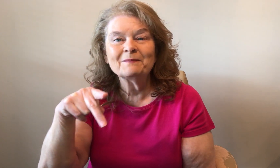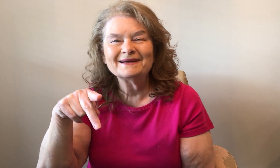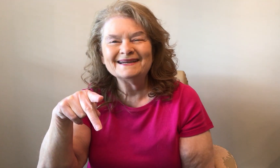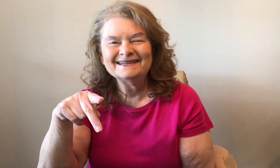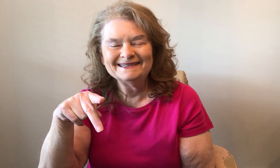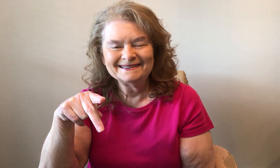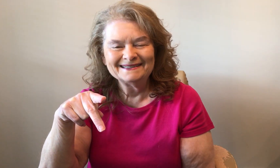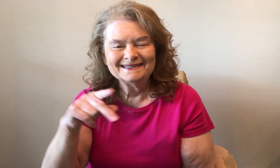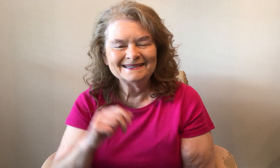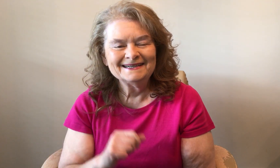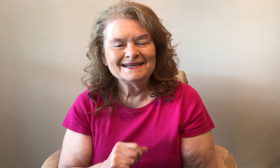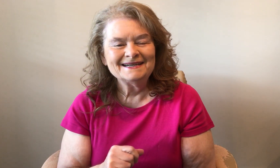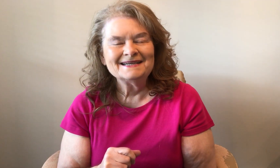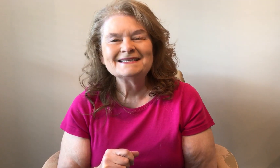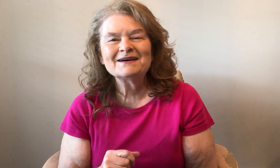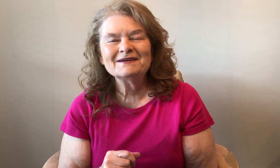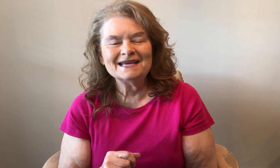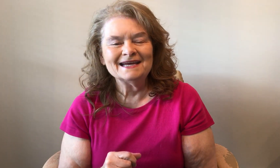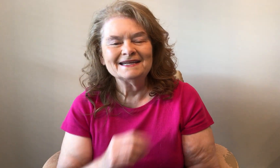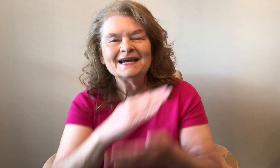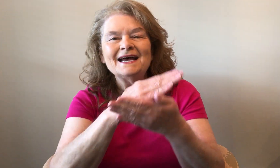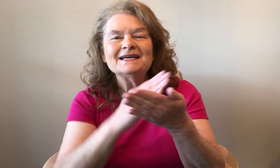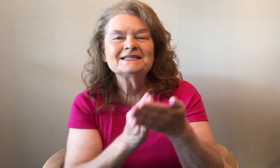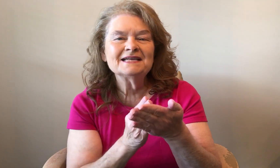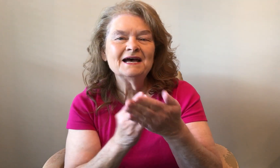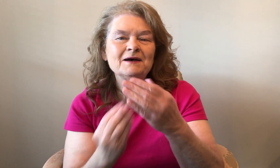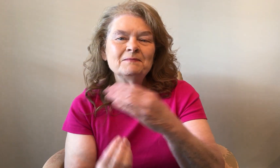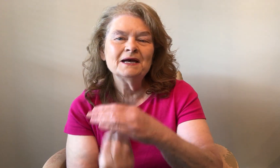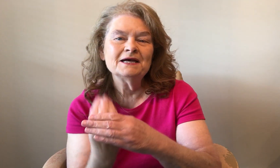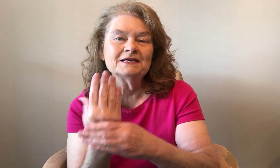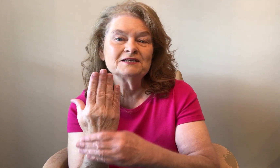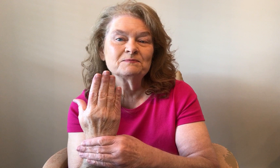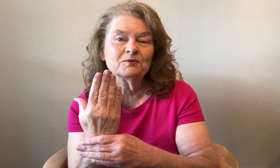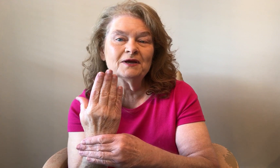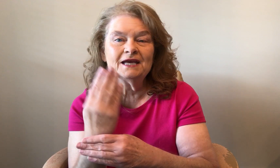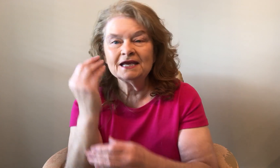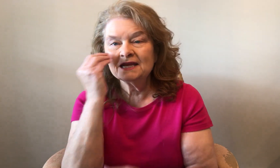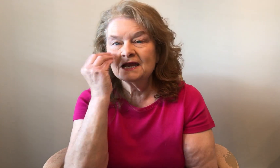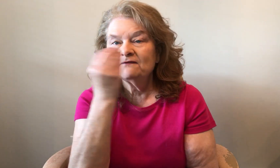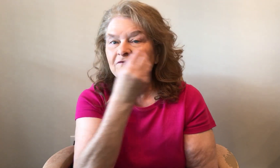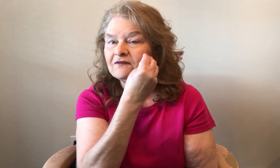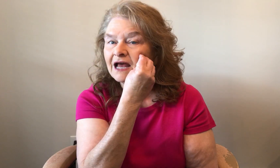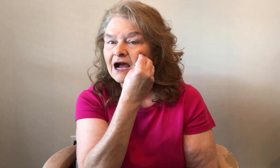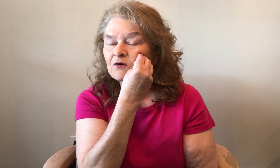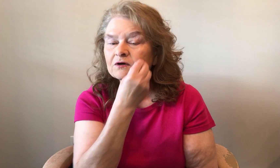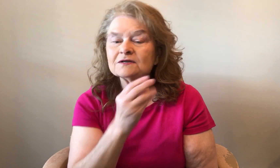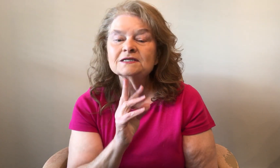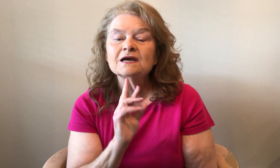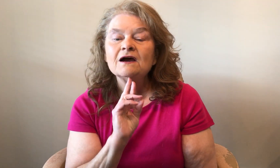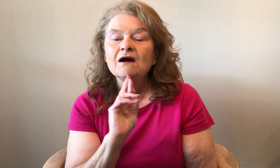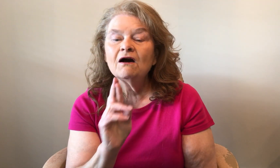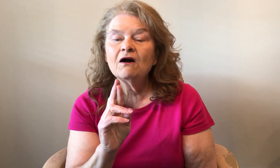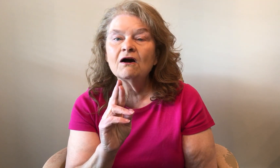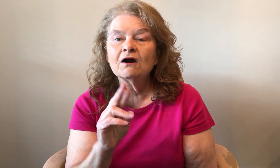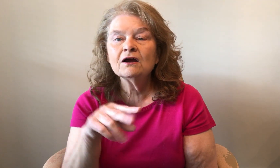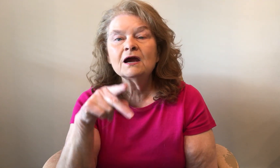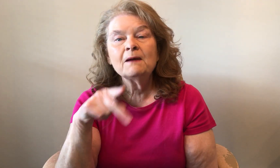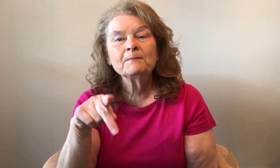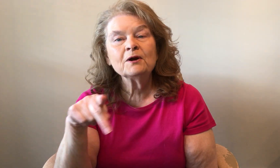it. So again, some spring flowers are